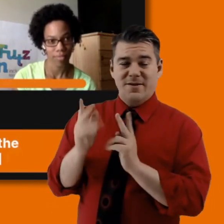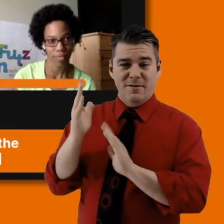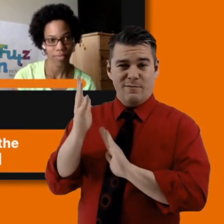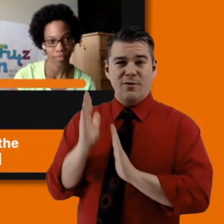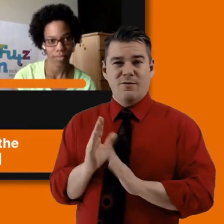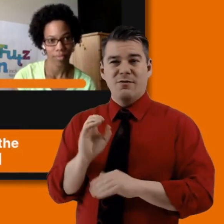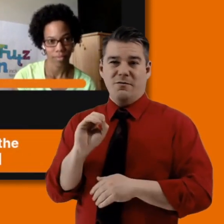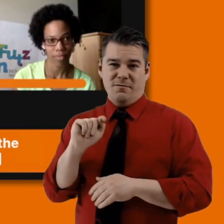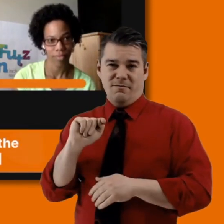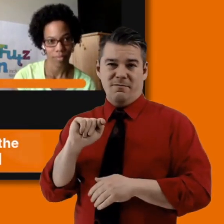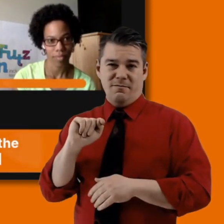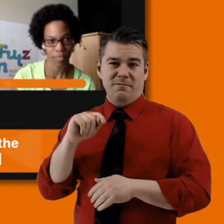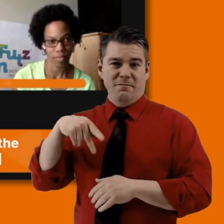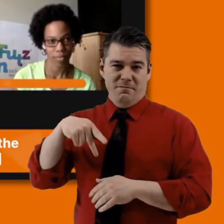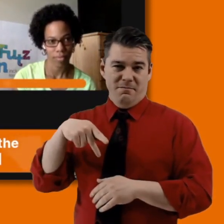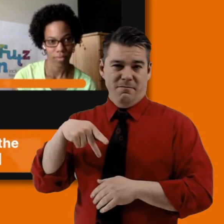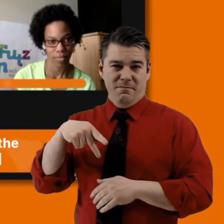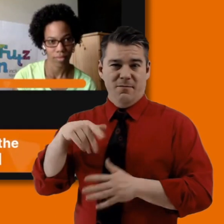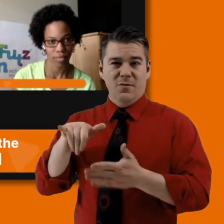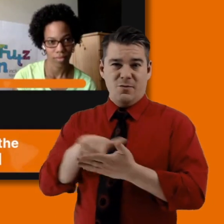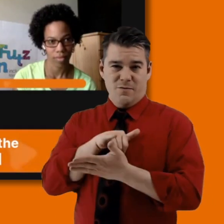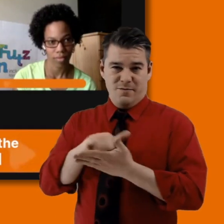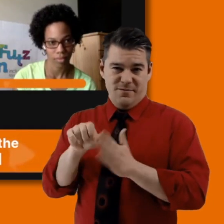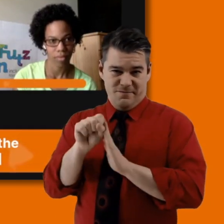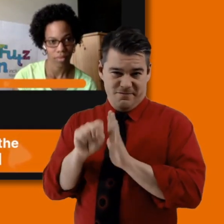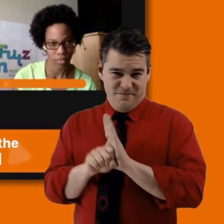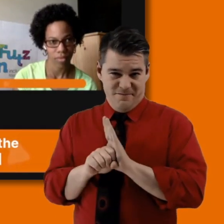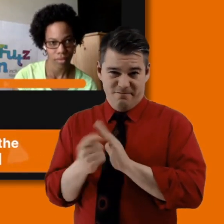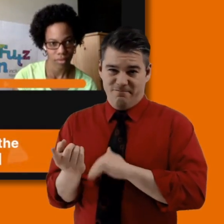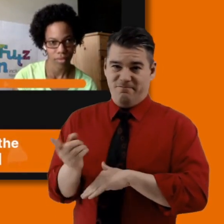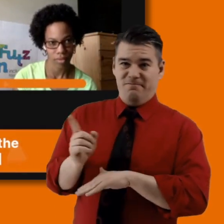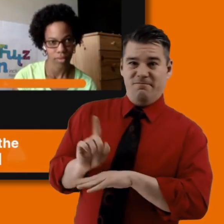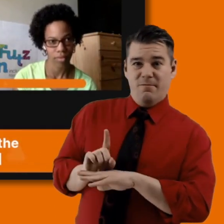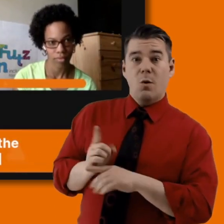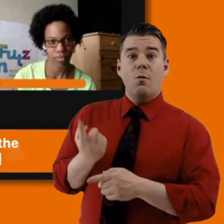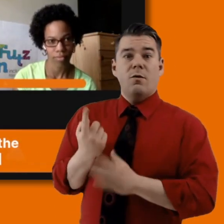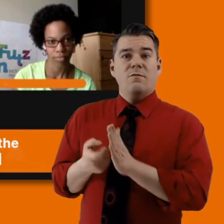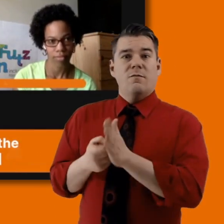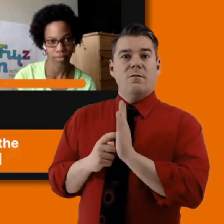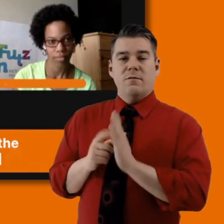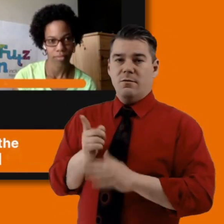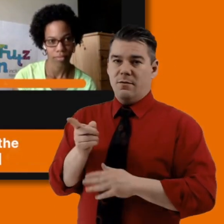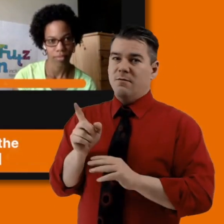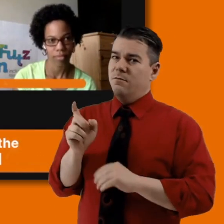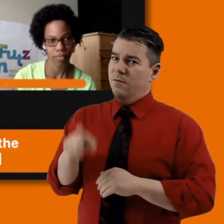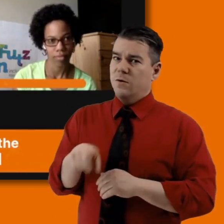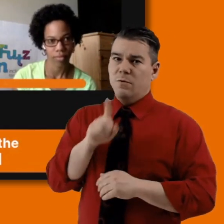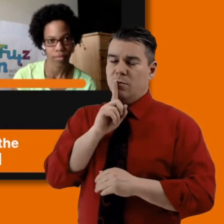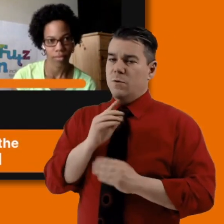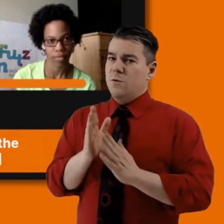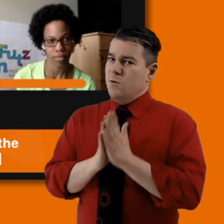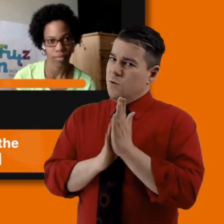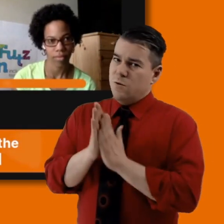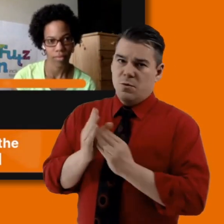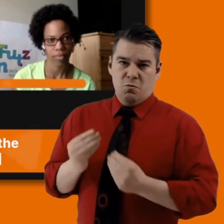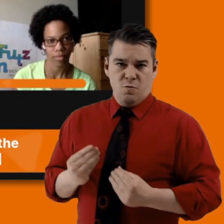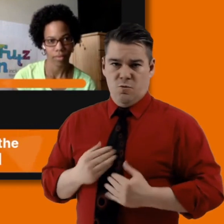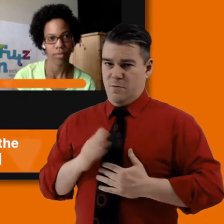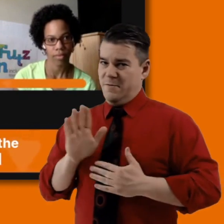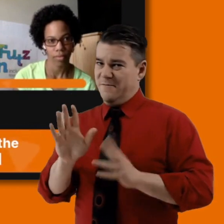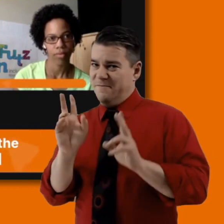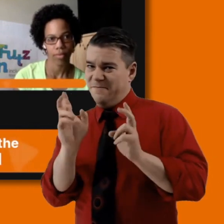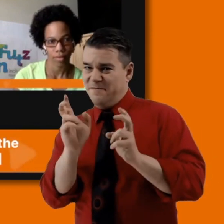an occupational therapy practitioner in New York State. One of the criteria is that they must be really passionate about their